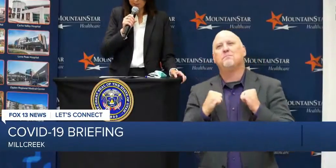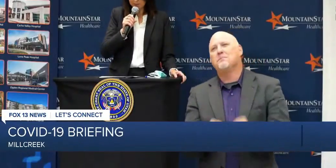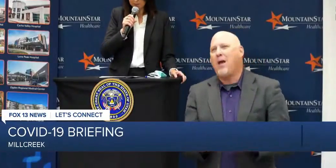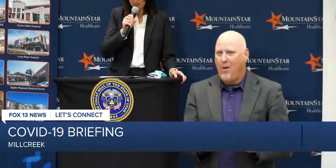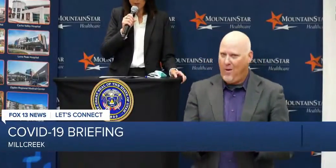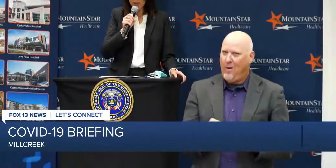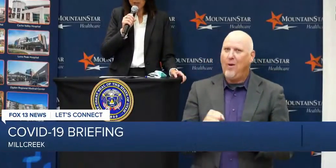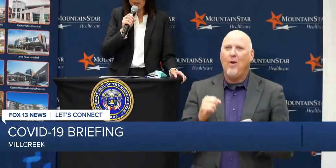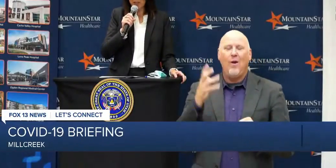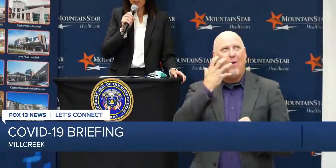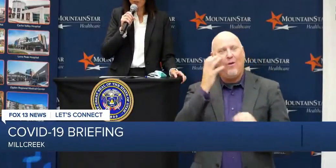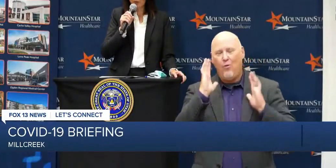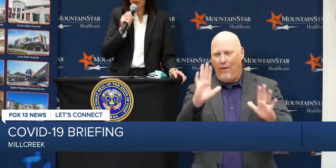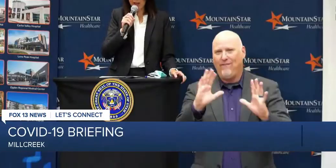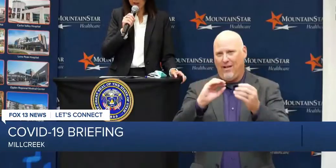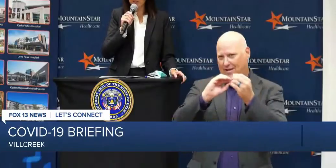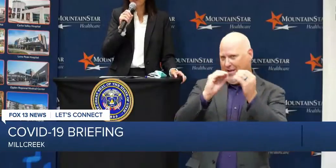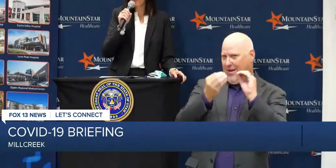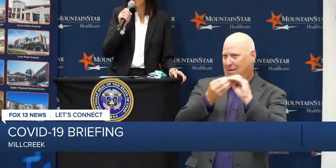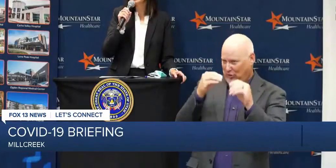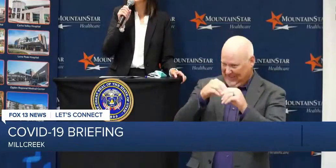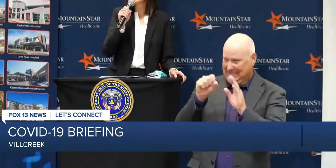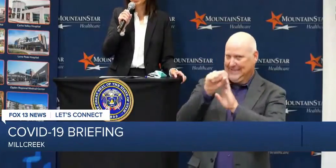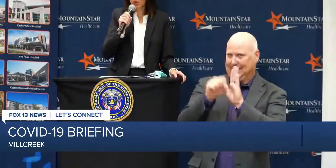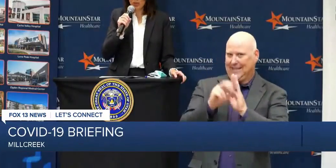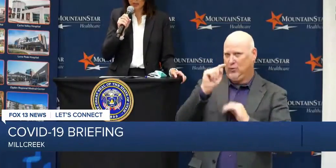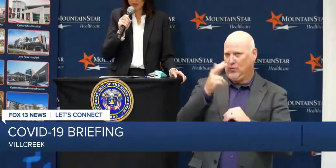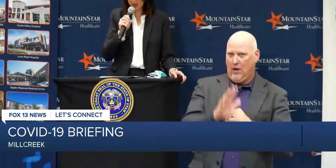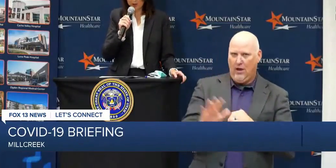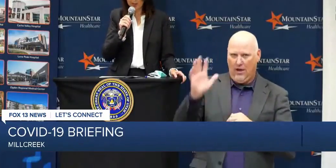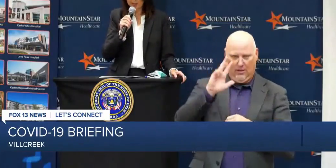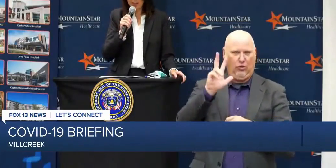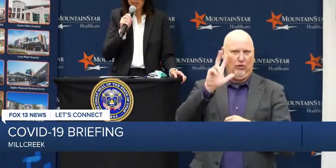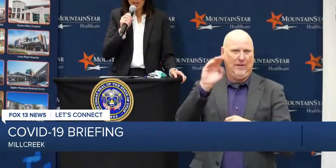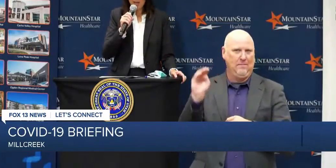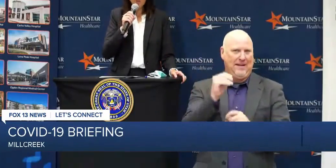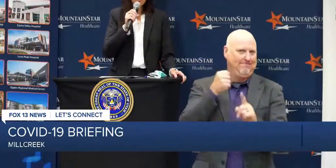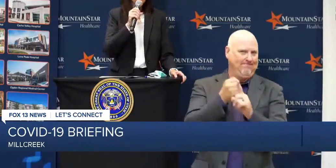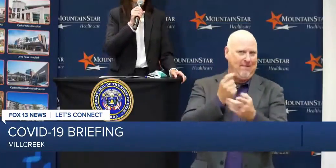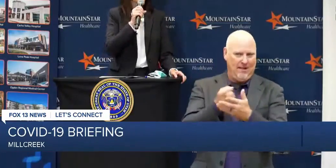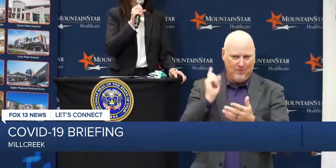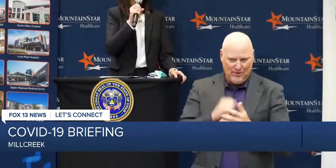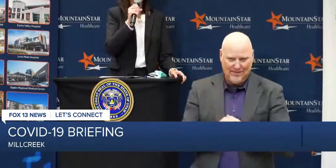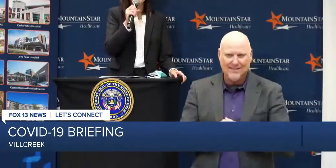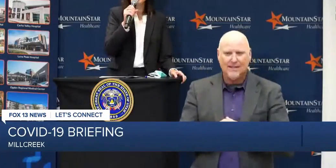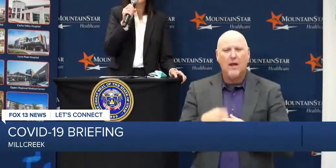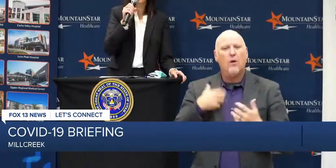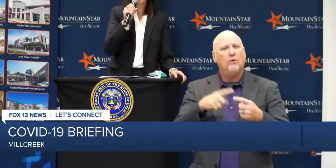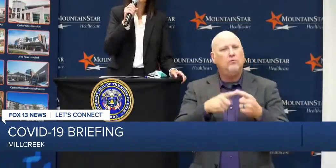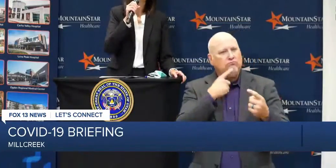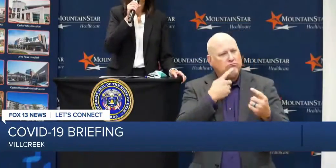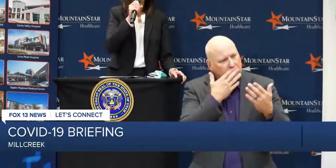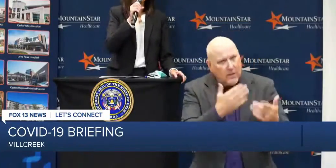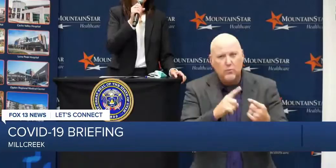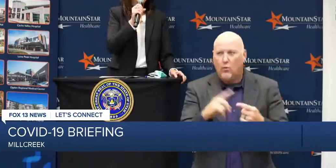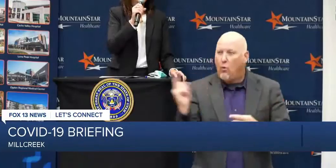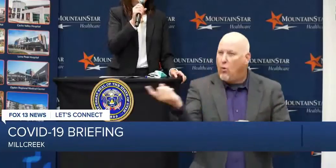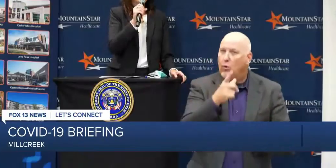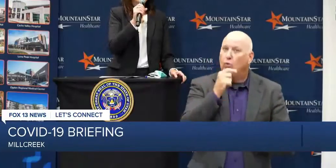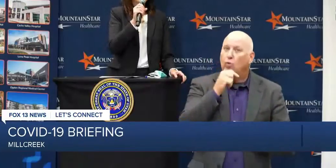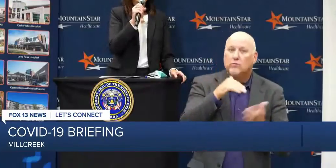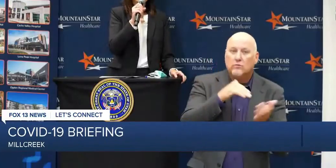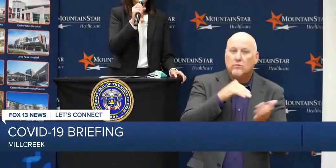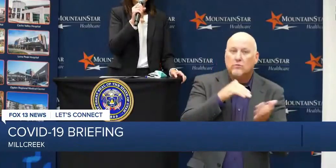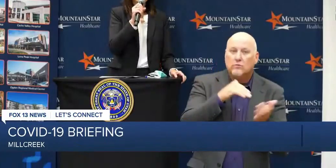achievement. And I want to thank the providers, the pharmacies, the local health departments who have worked incredibly hard to hit